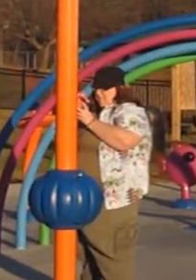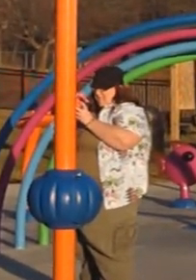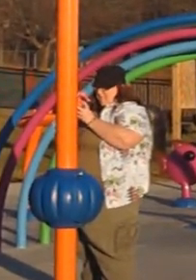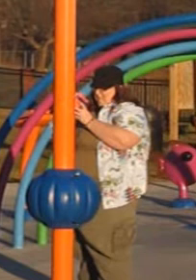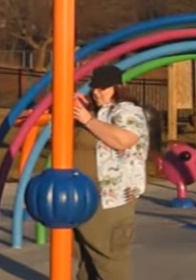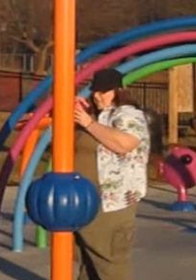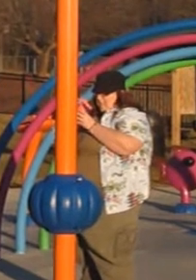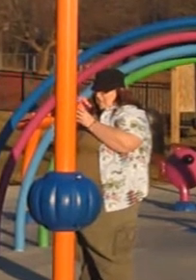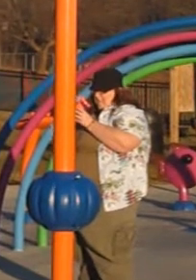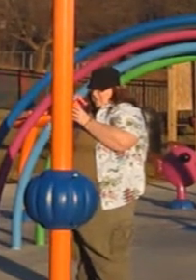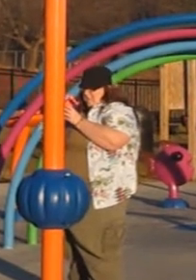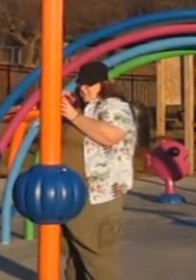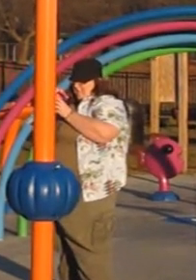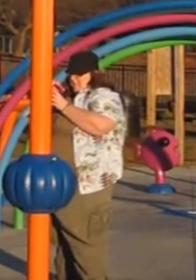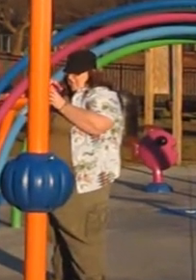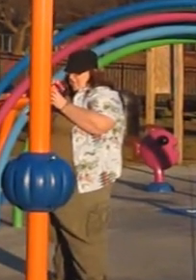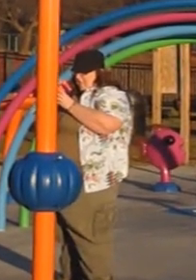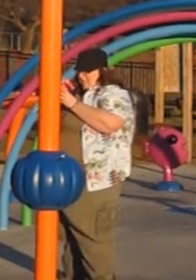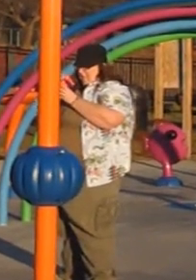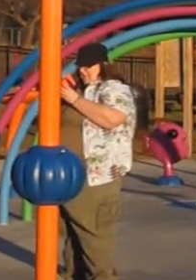Well, that's to him that went wussy. Yeah.